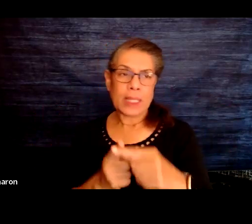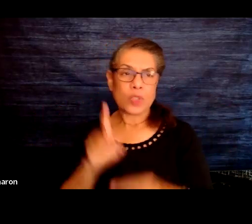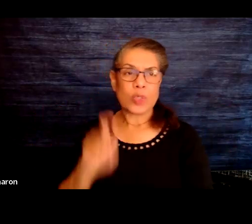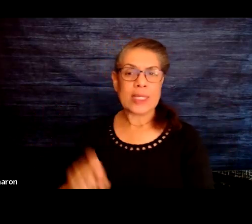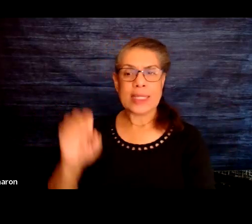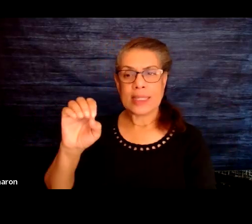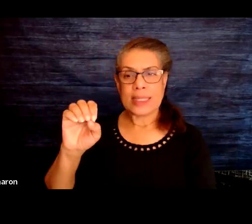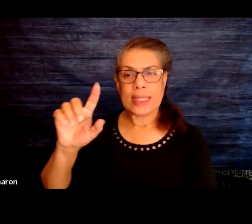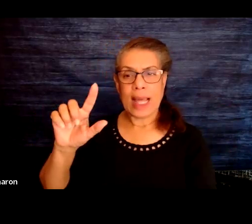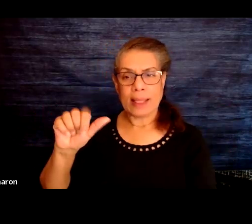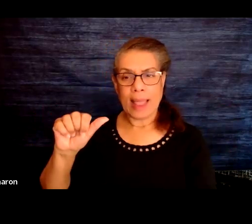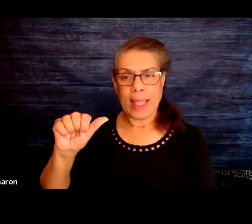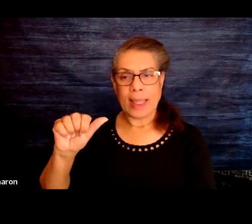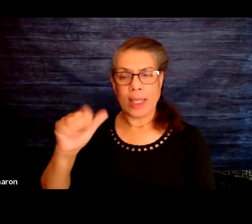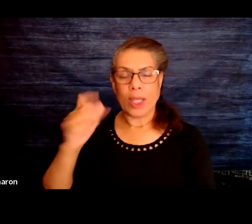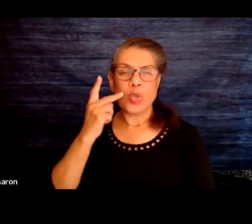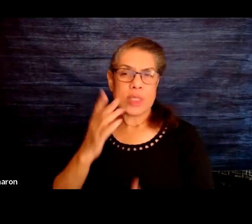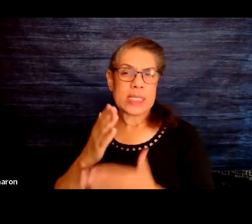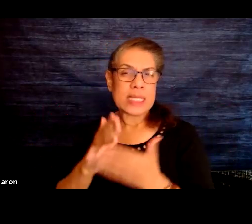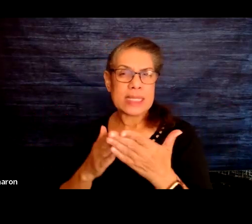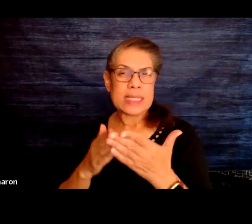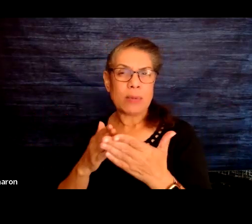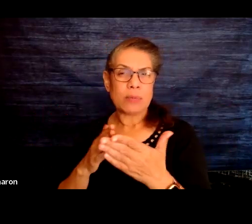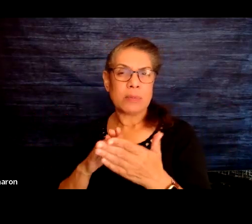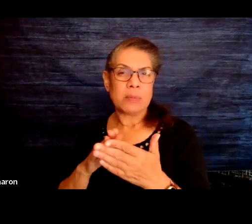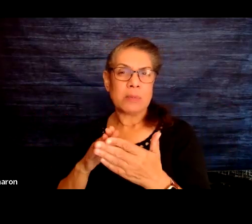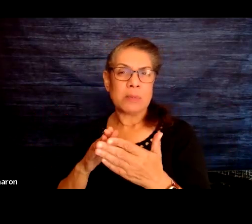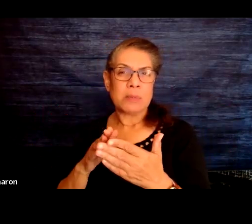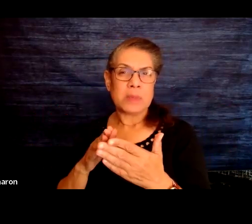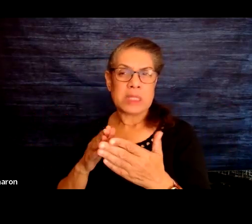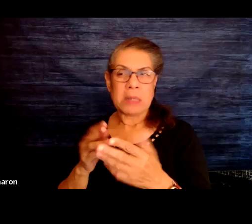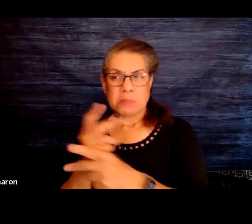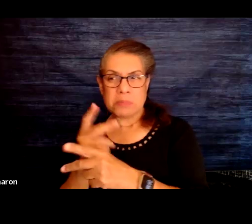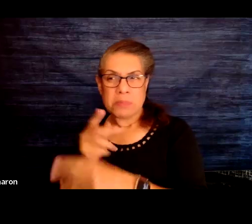Like we see some tension points there that I think we just need to work on more.